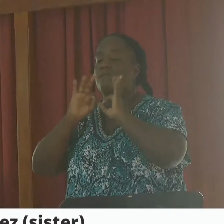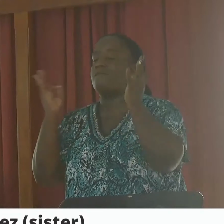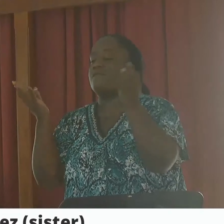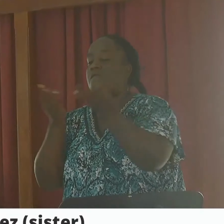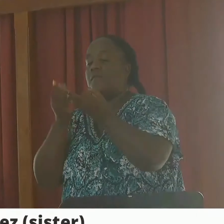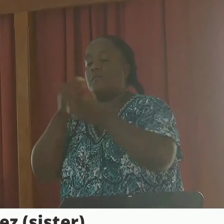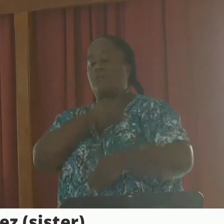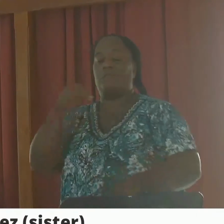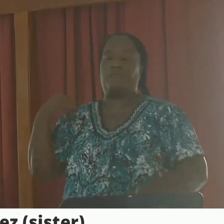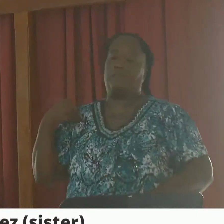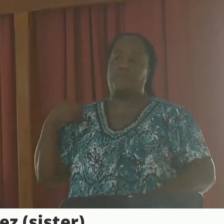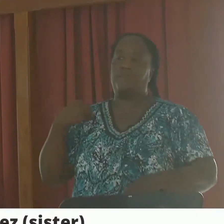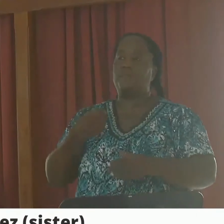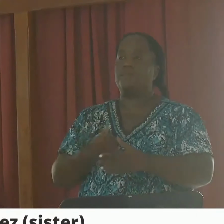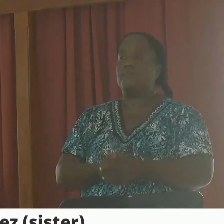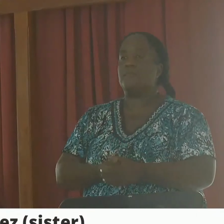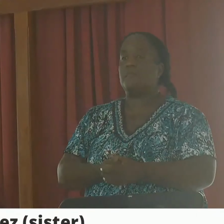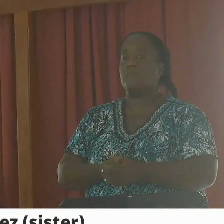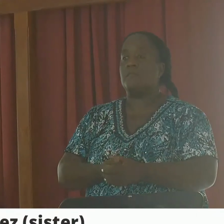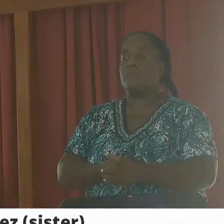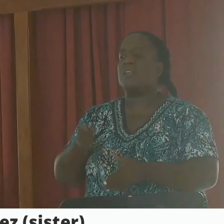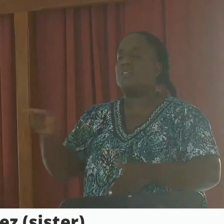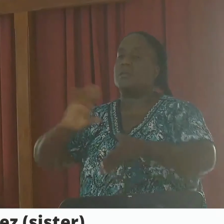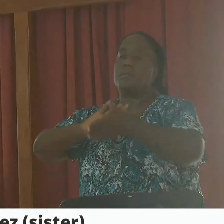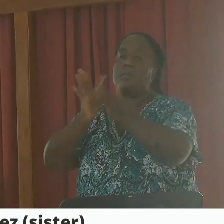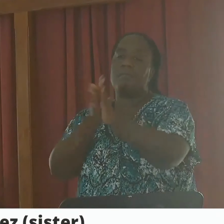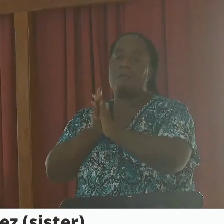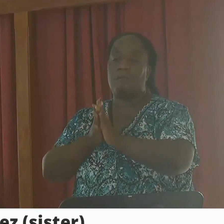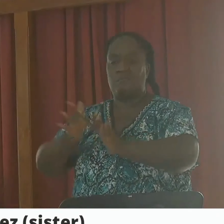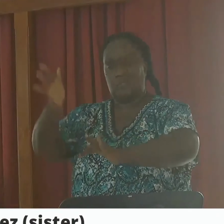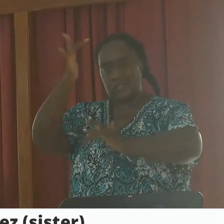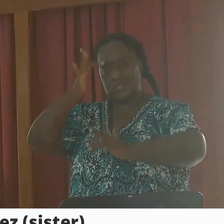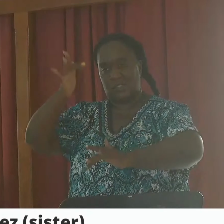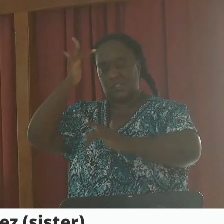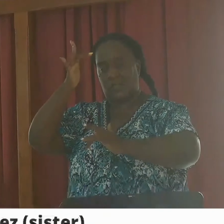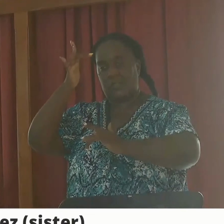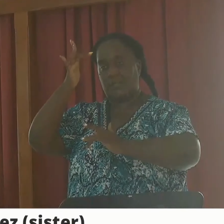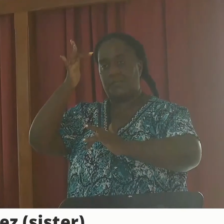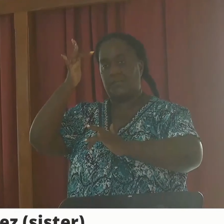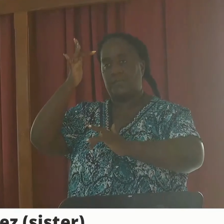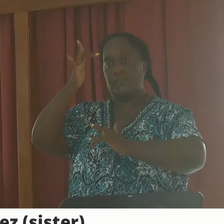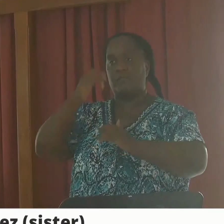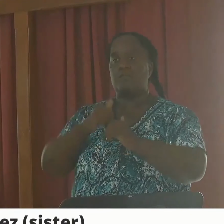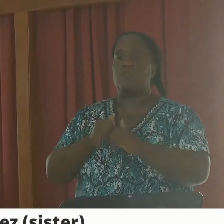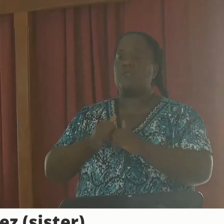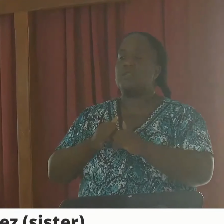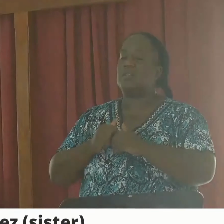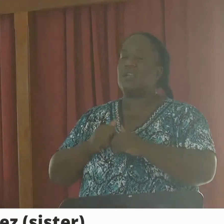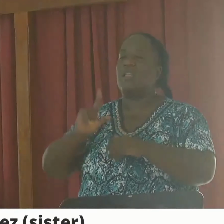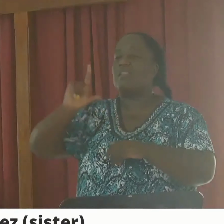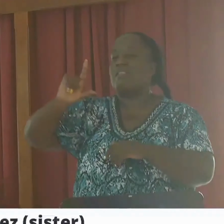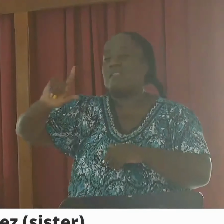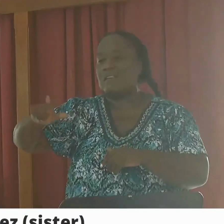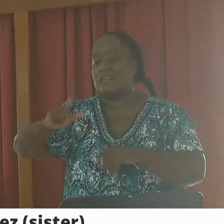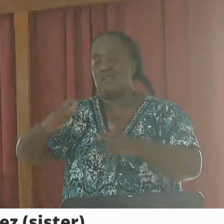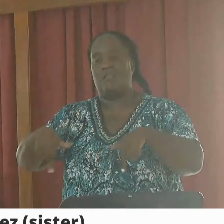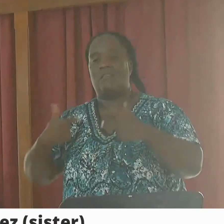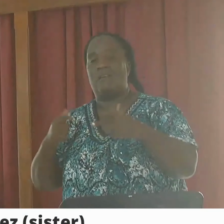family members. He became ill and encountered vision loss during his later years and